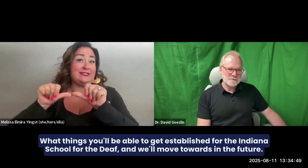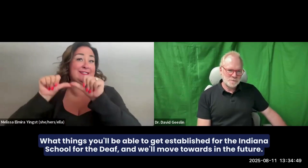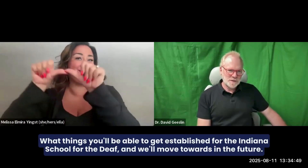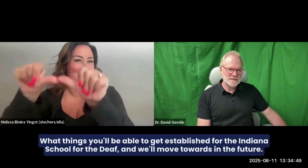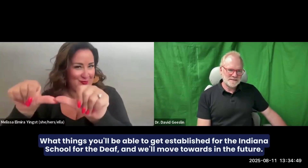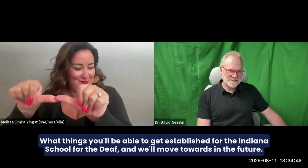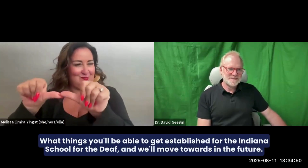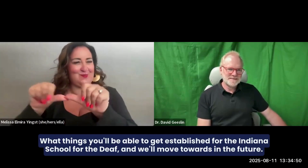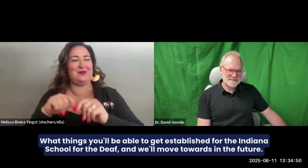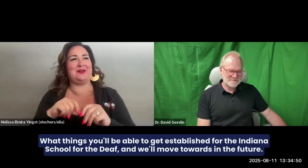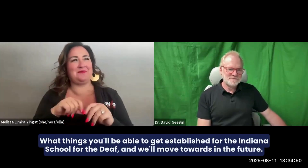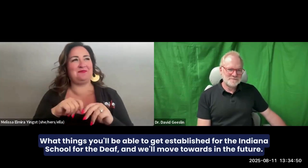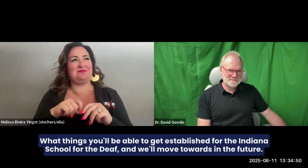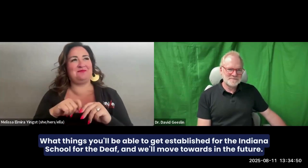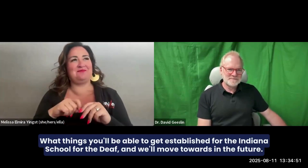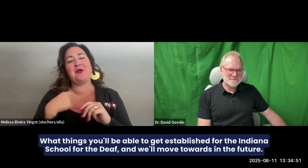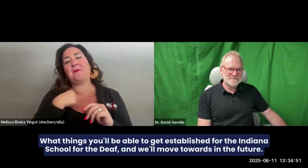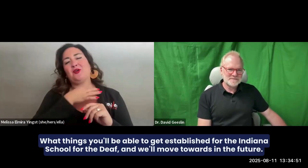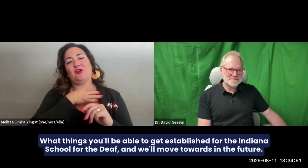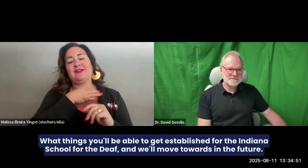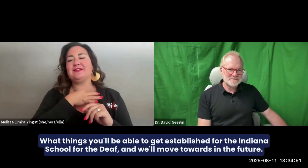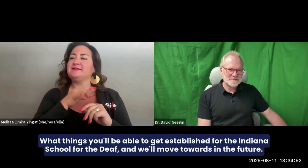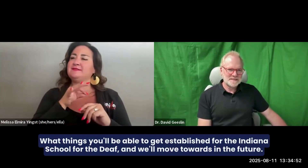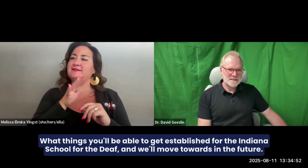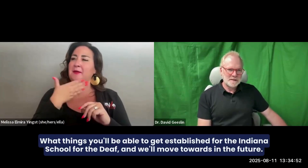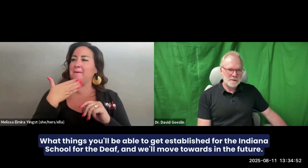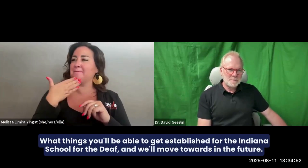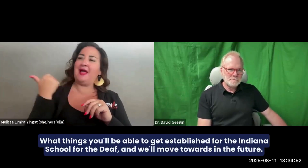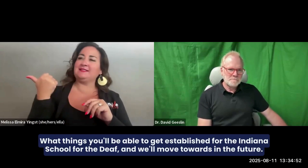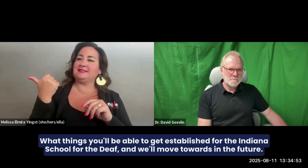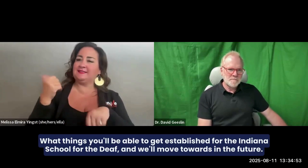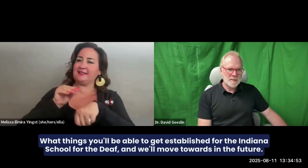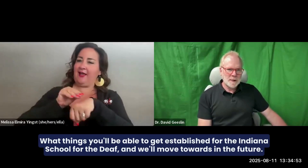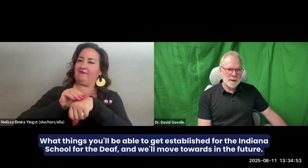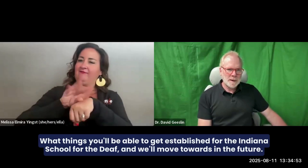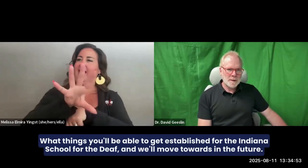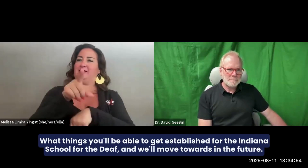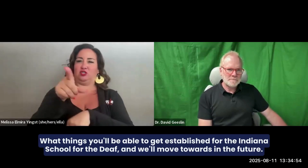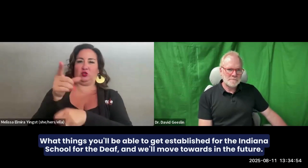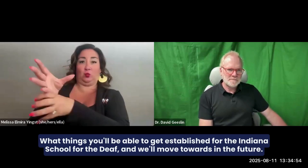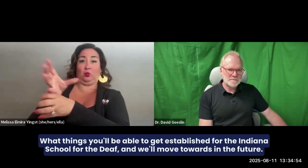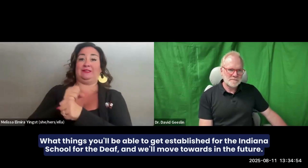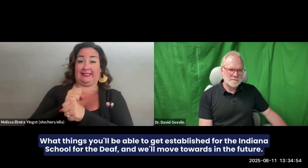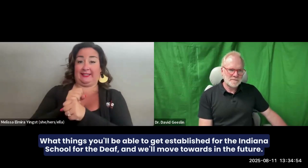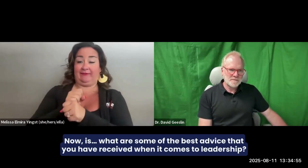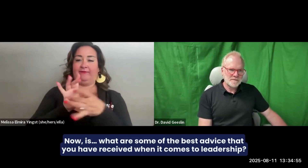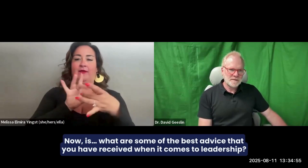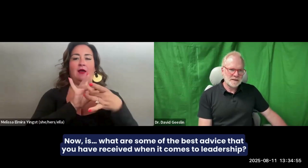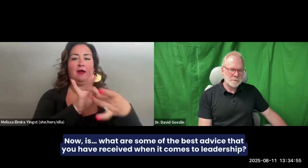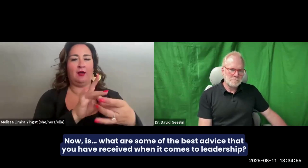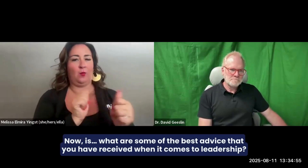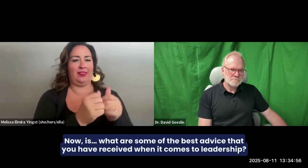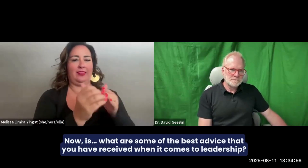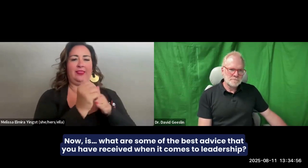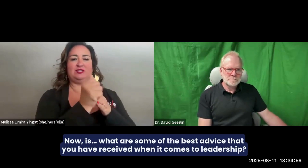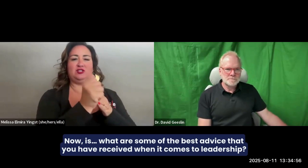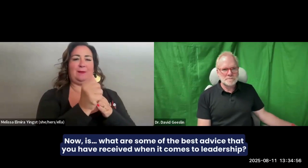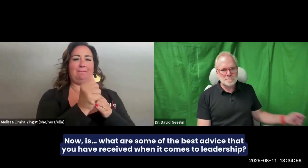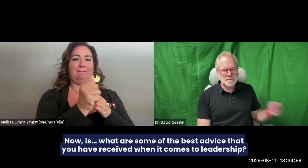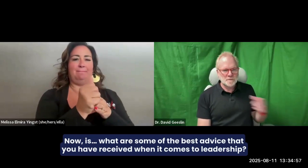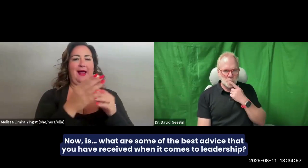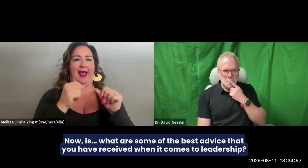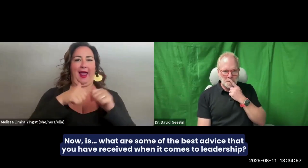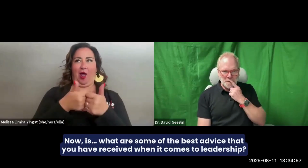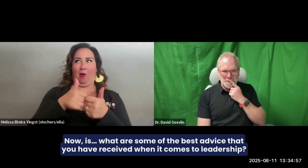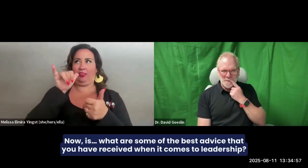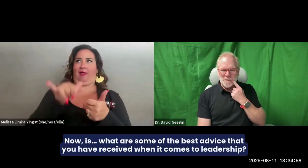get established for the Indiana School for the Deaf, and where we'll move towards in the future. Now, is what is some of the